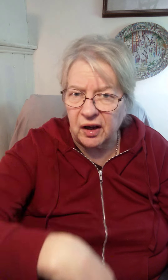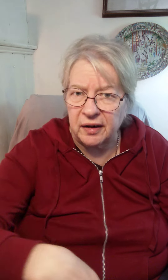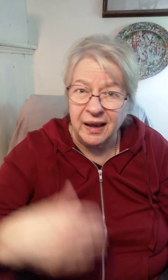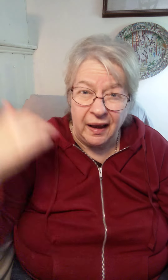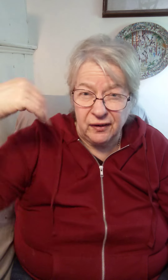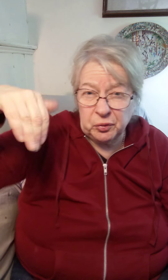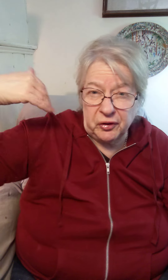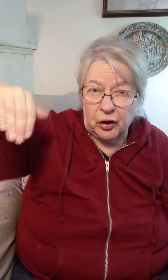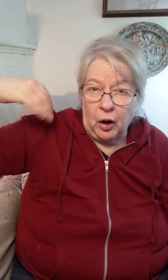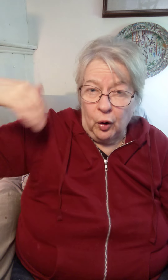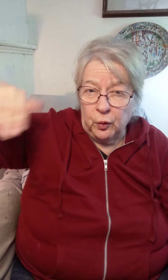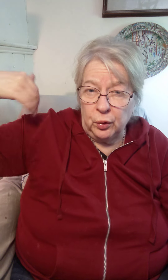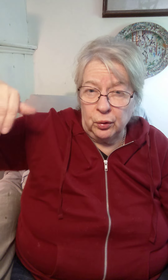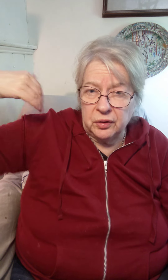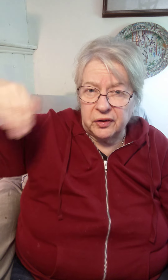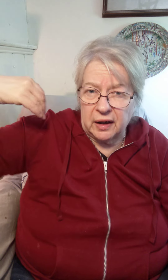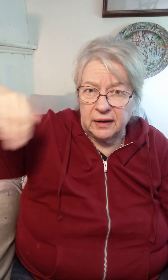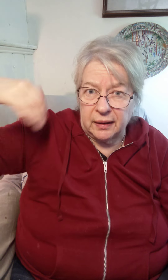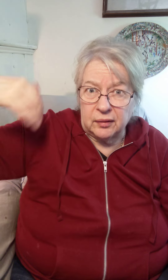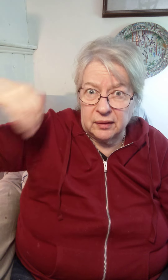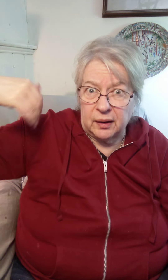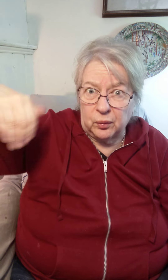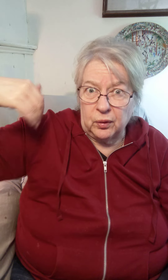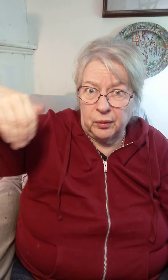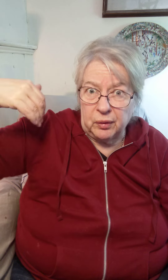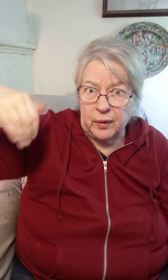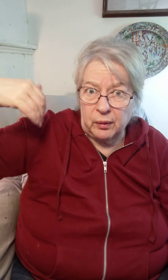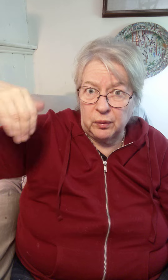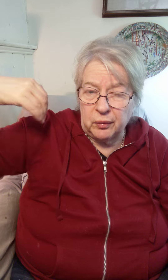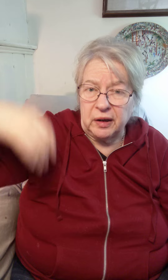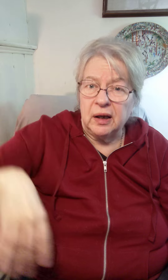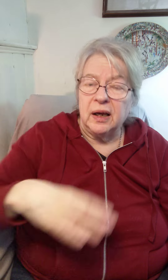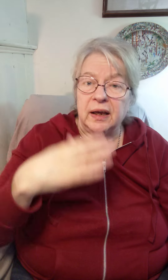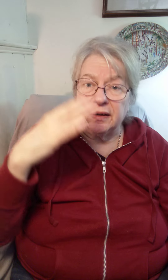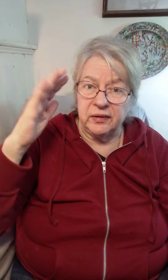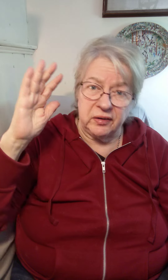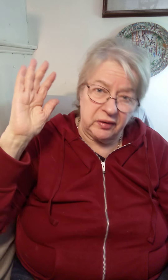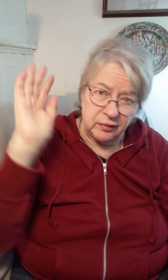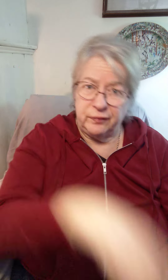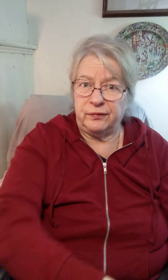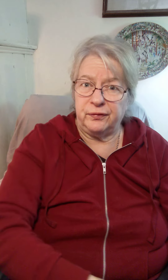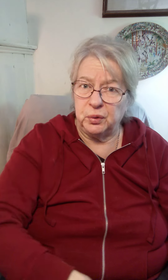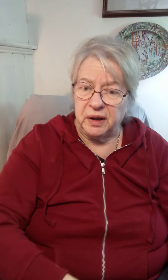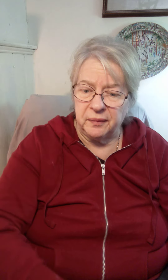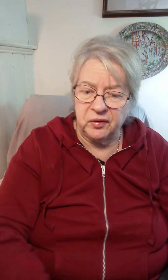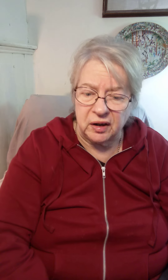sign. This was the whoo sign, like wowie wooey, and this is the phooey sign.